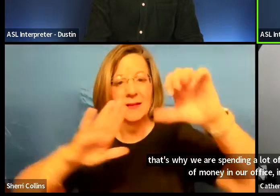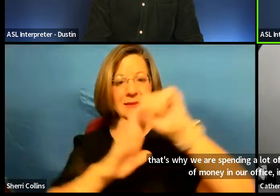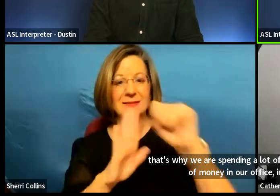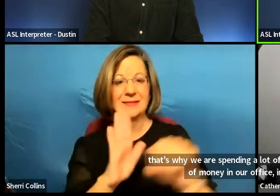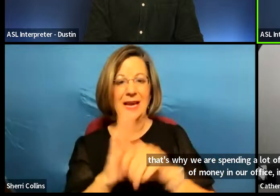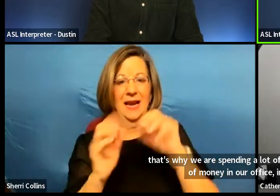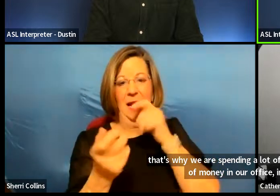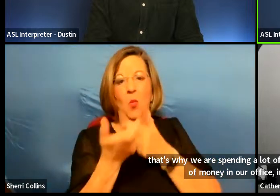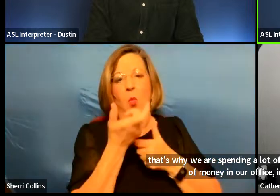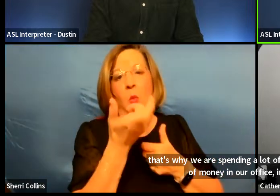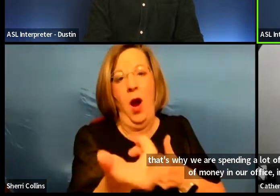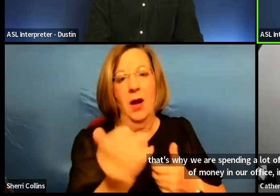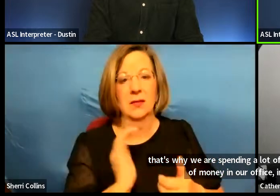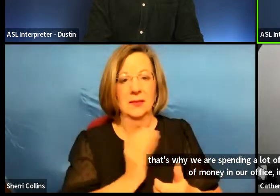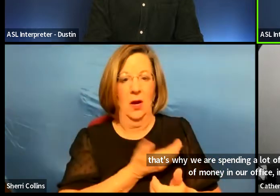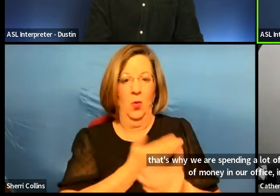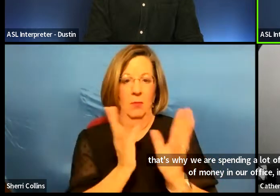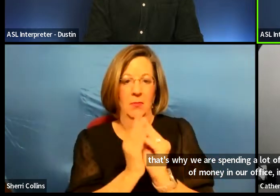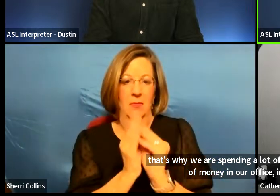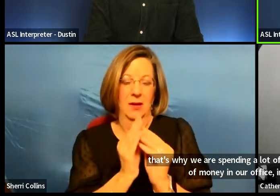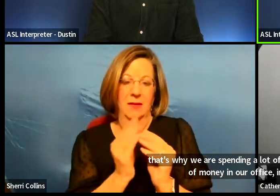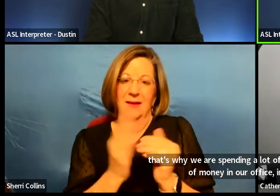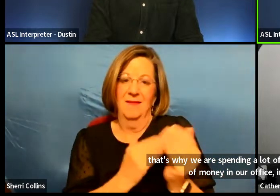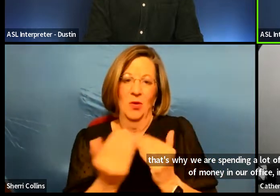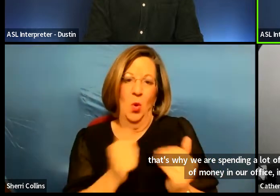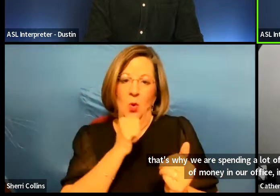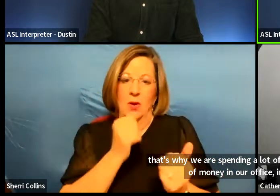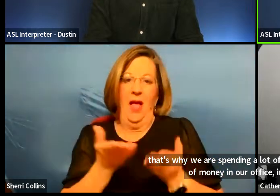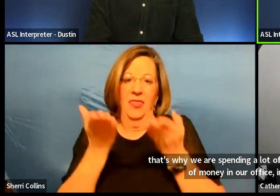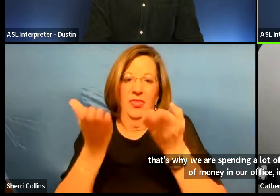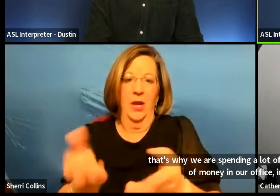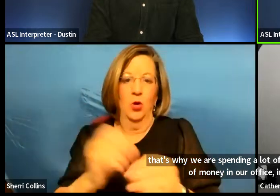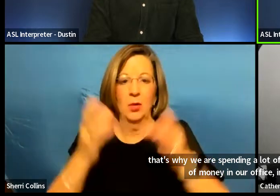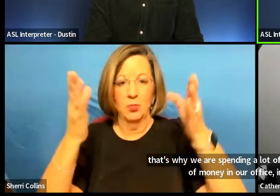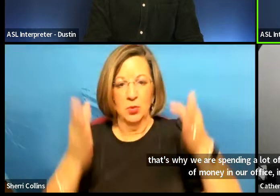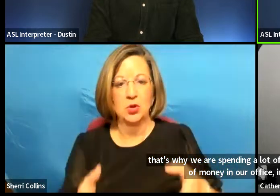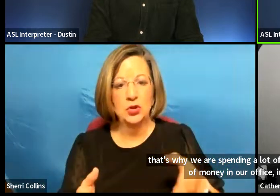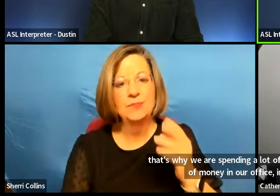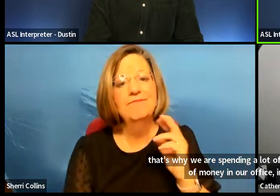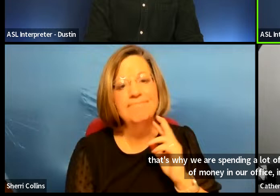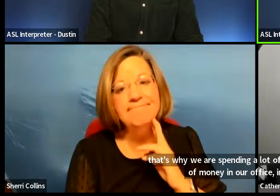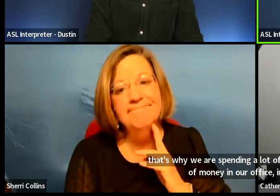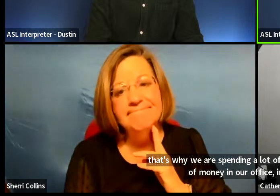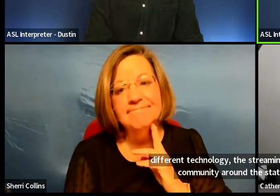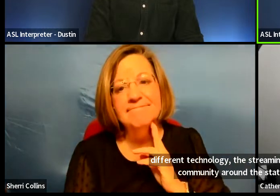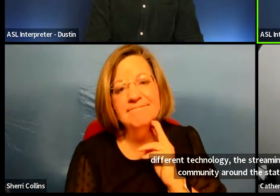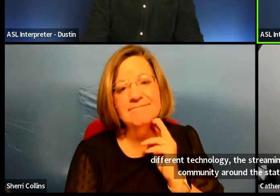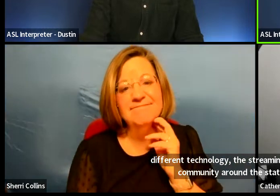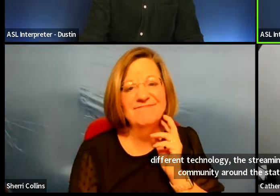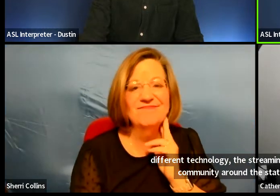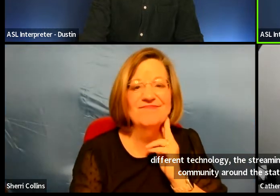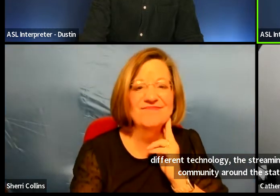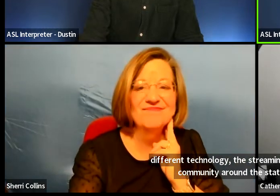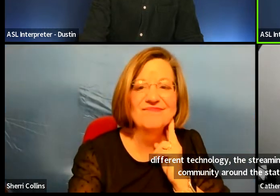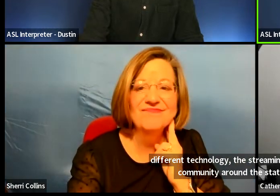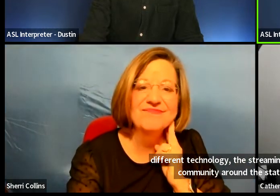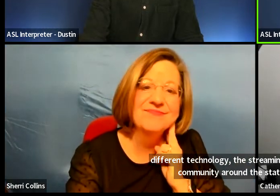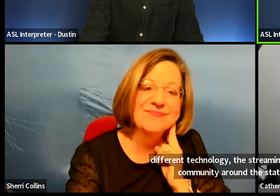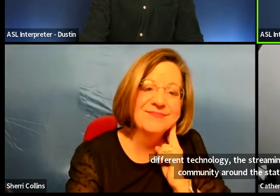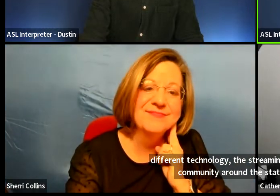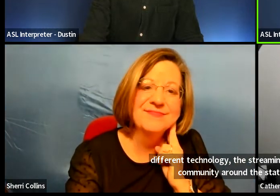streaming capacity, so that the community around the state can watch our board meetings, even though they're not there in